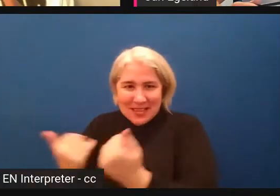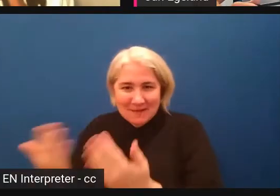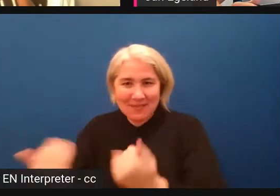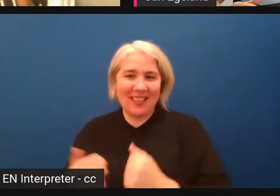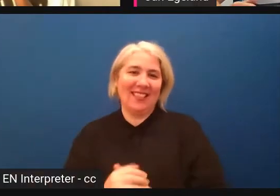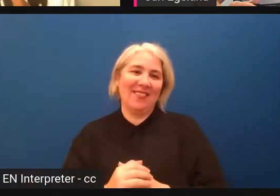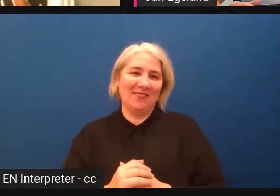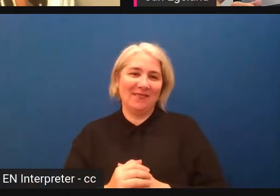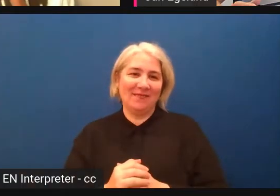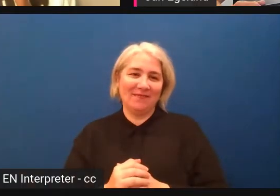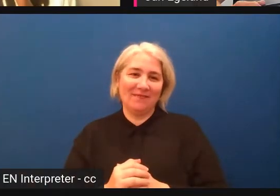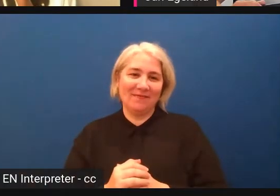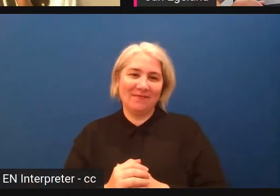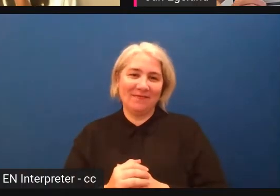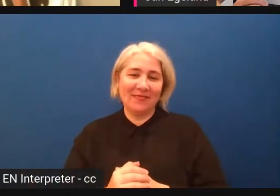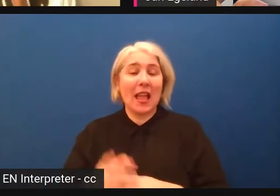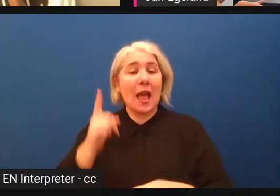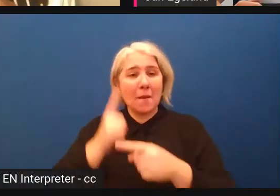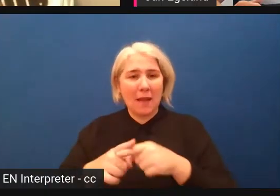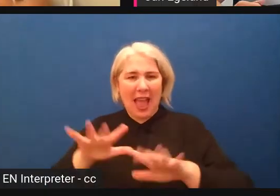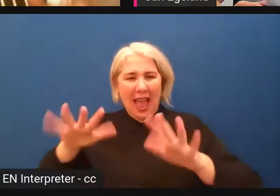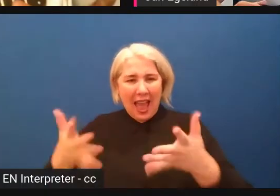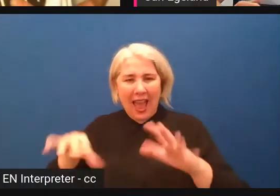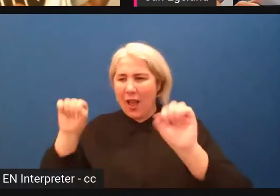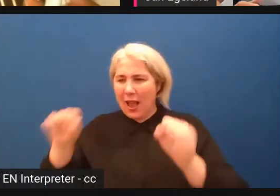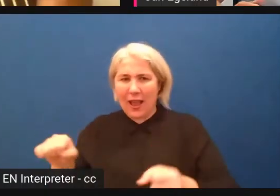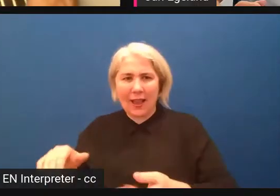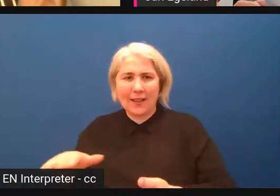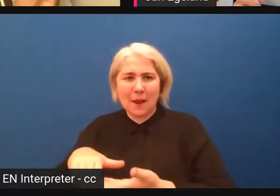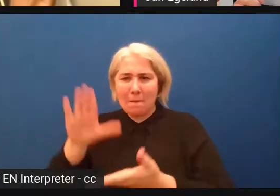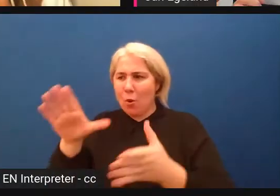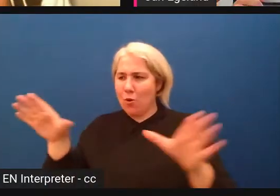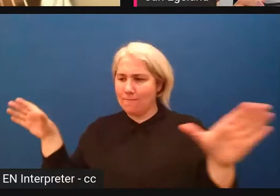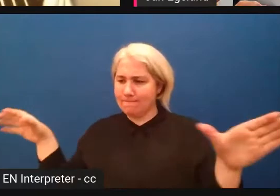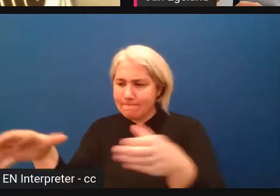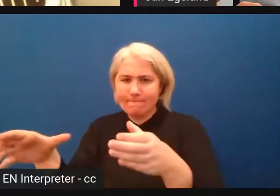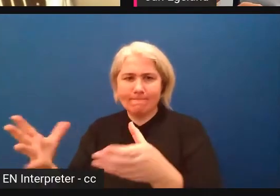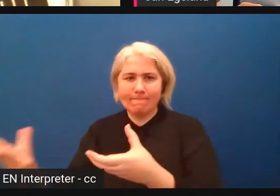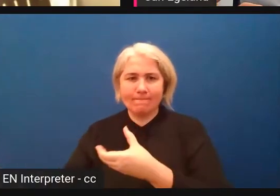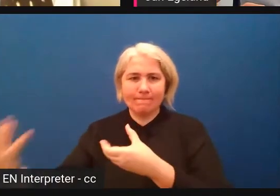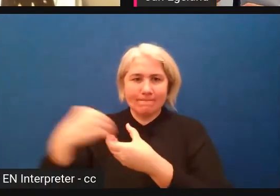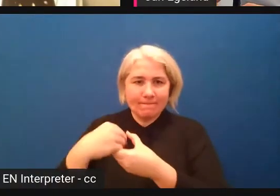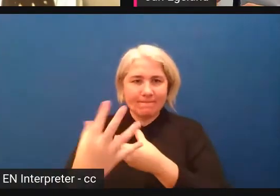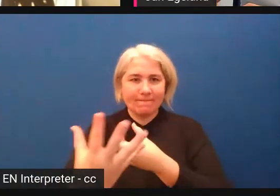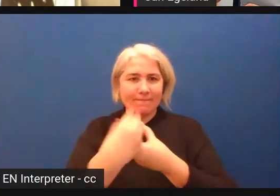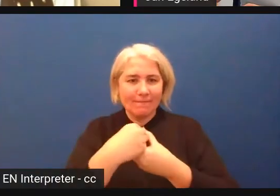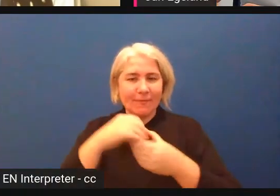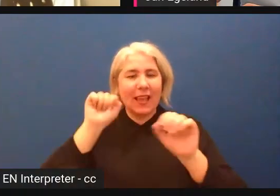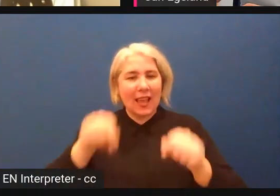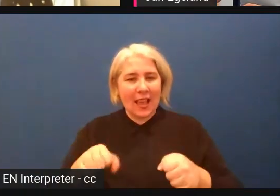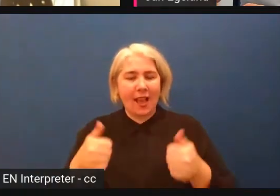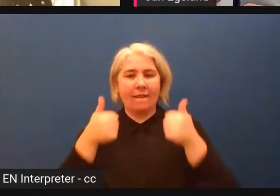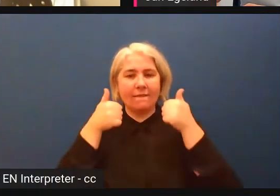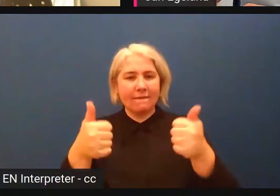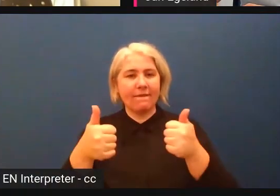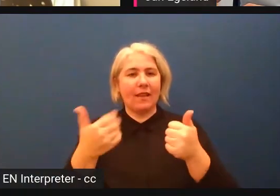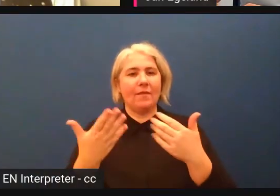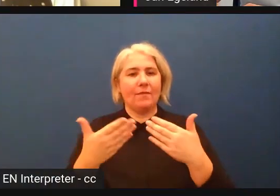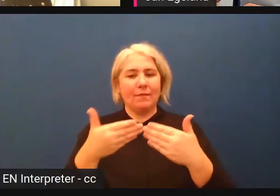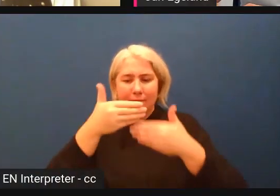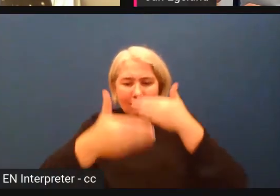also to increase participation collectively so that we can streamline the processes for getting the resources